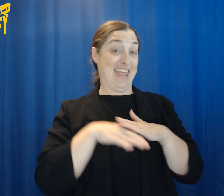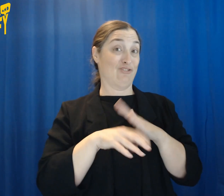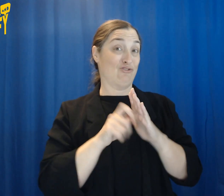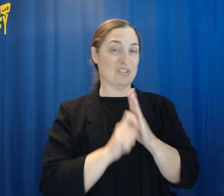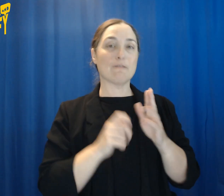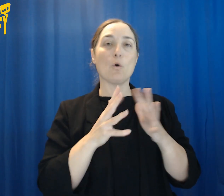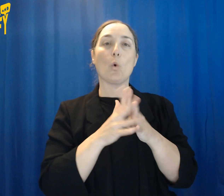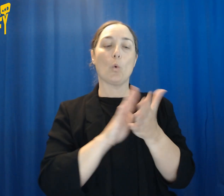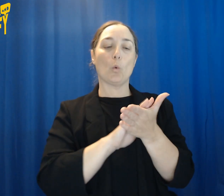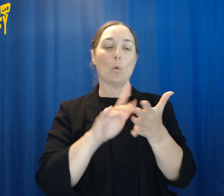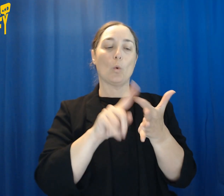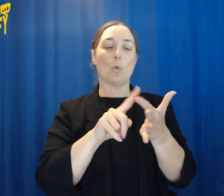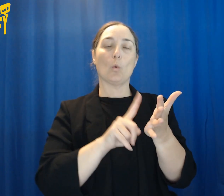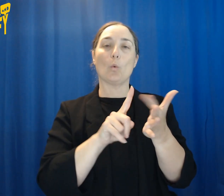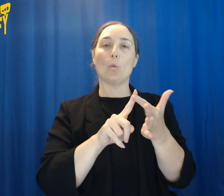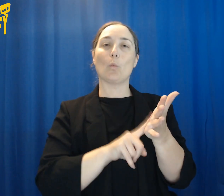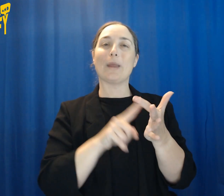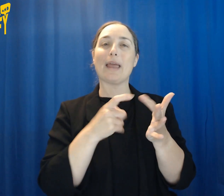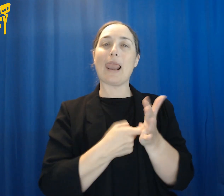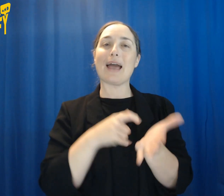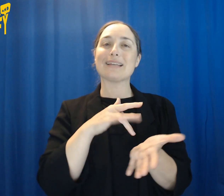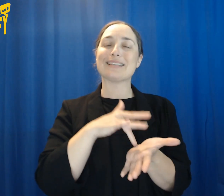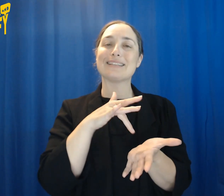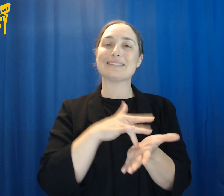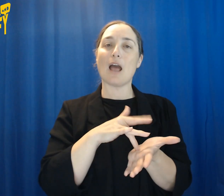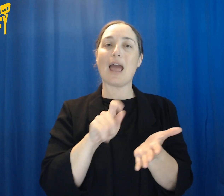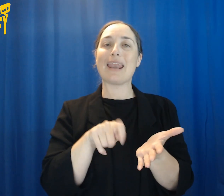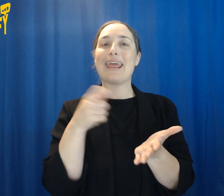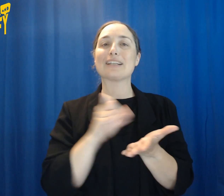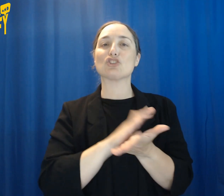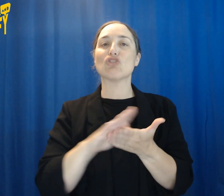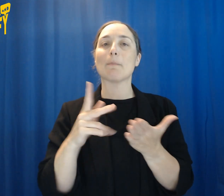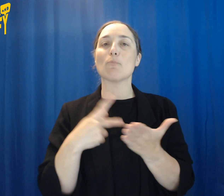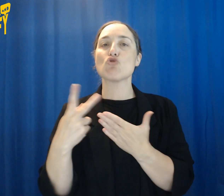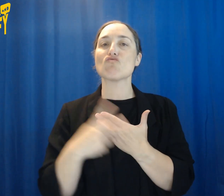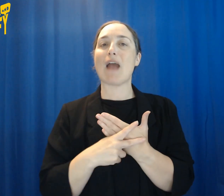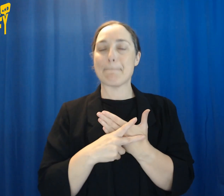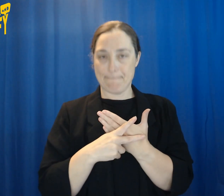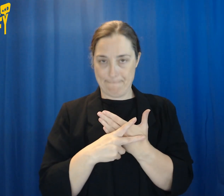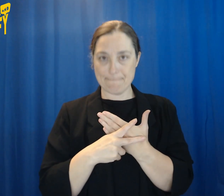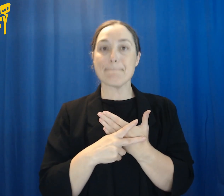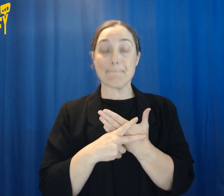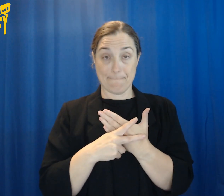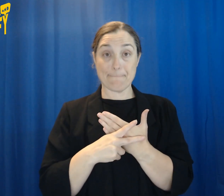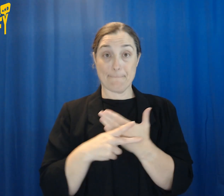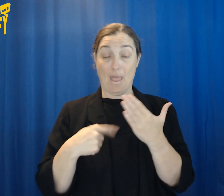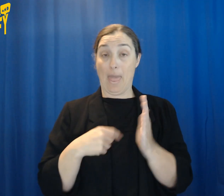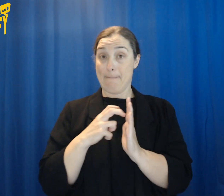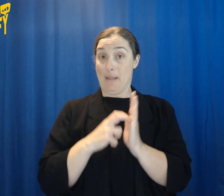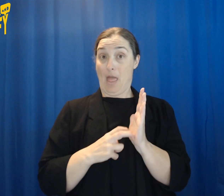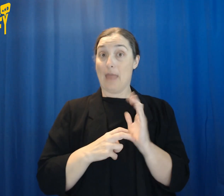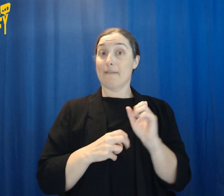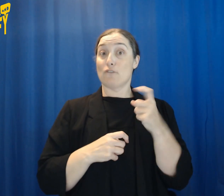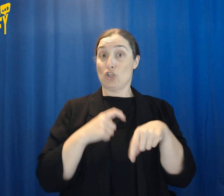Centre's Next Chapter program. So I applied for the first time and I got into the